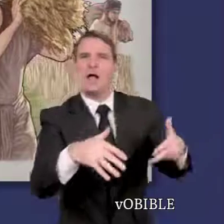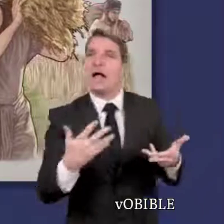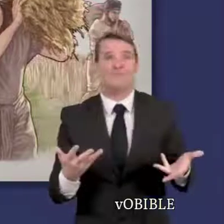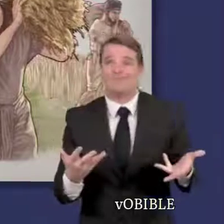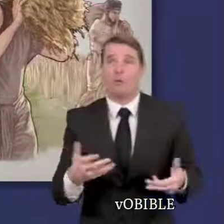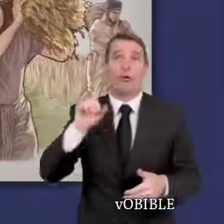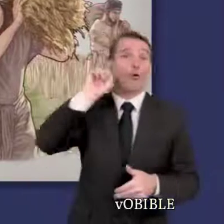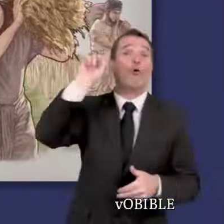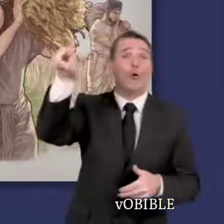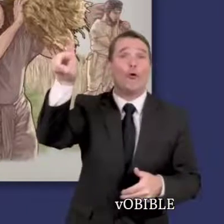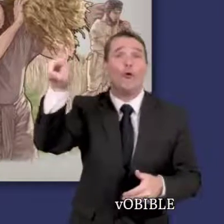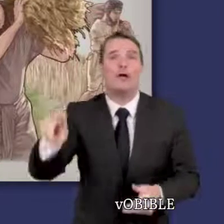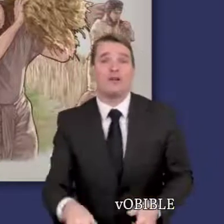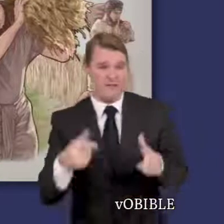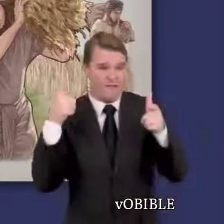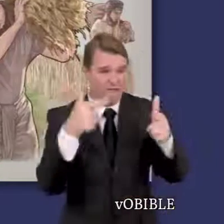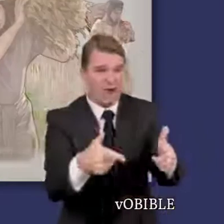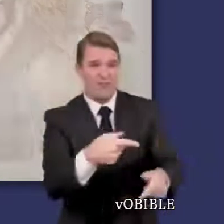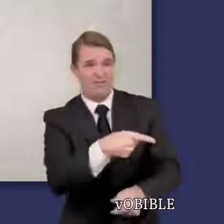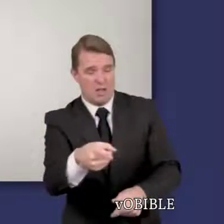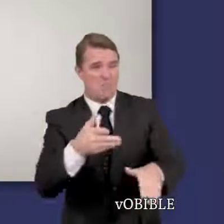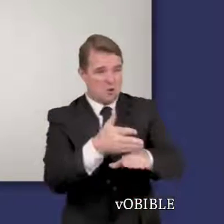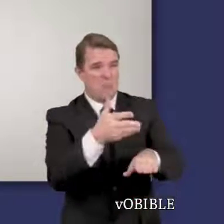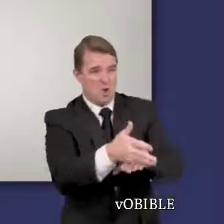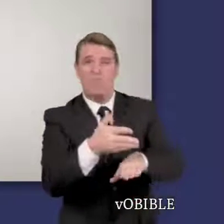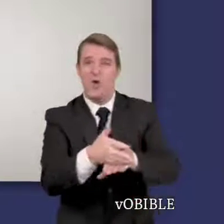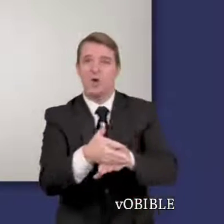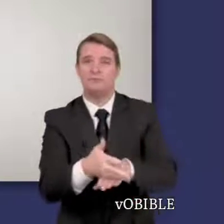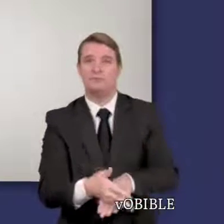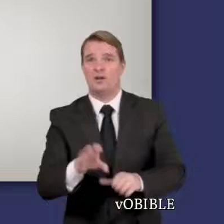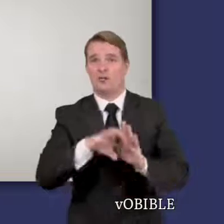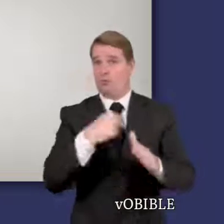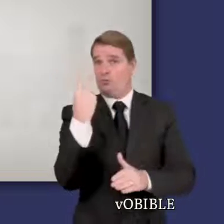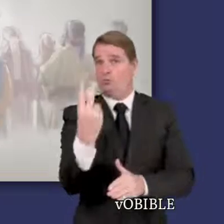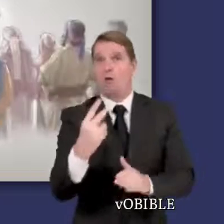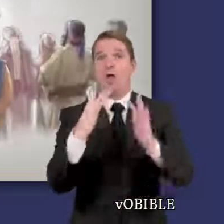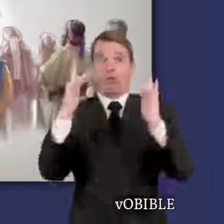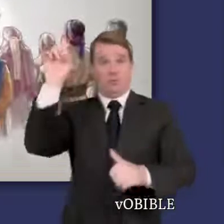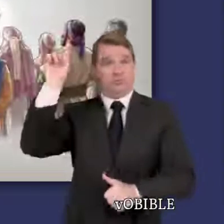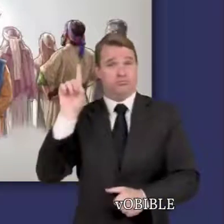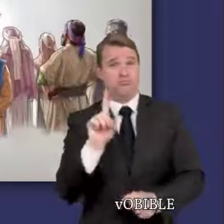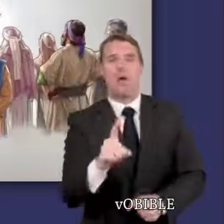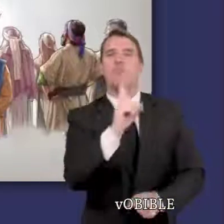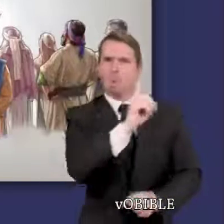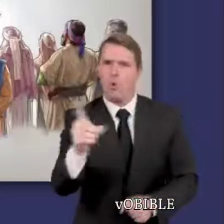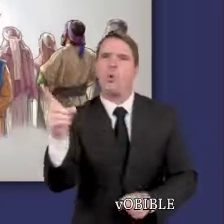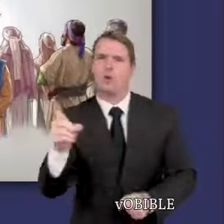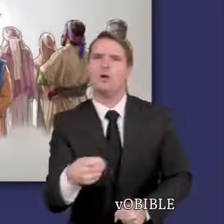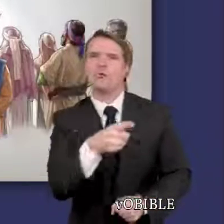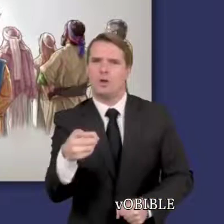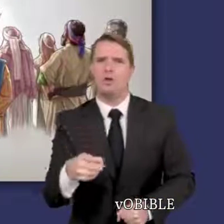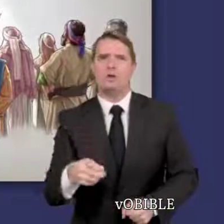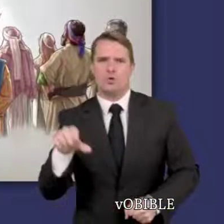they subject some of them to forced labor. In chapter 2, an angel warns the Israelites